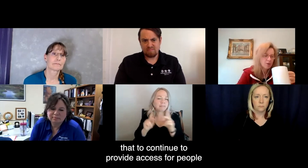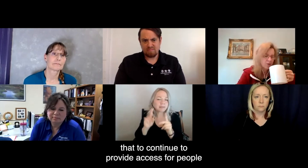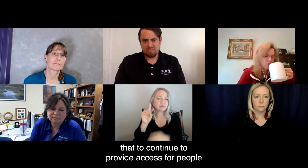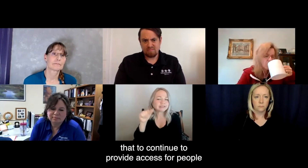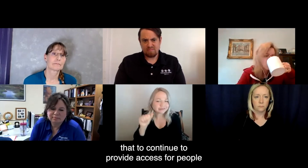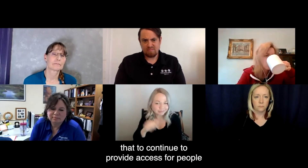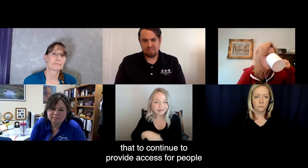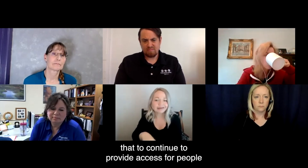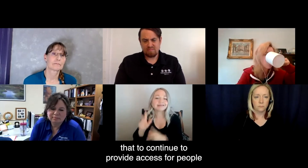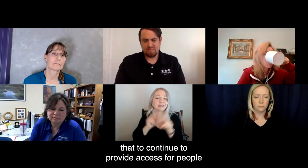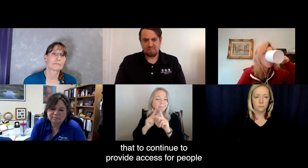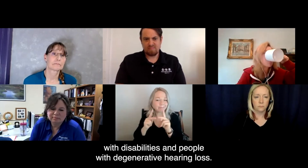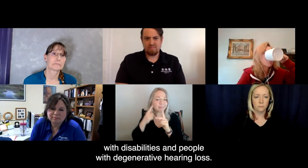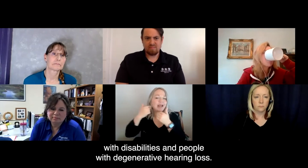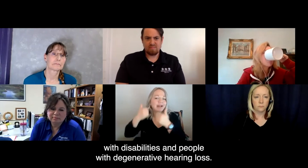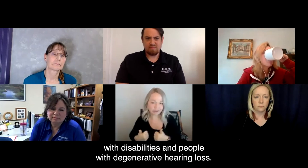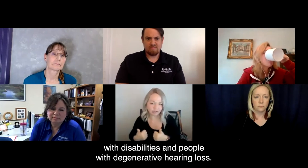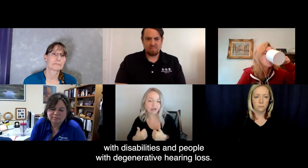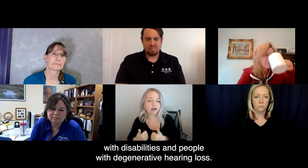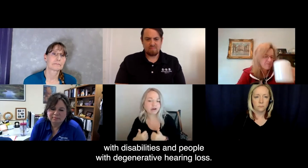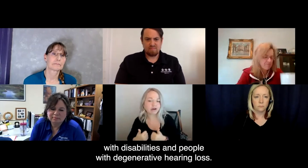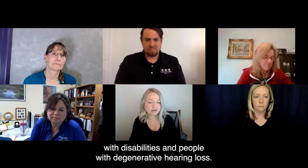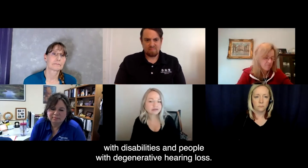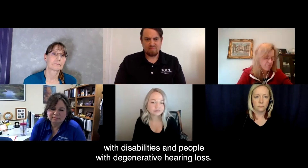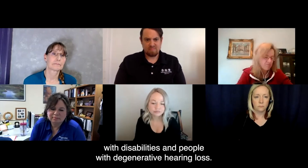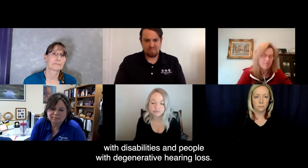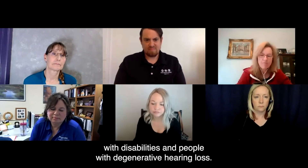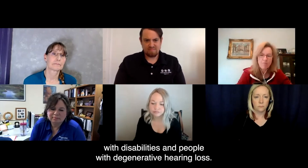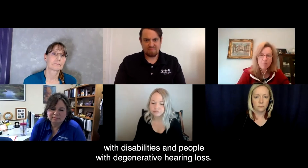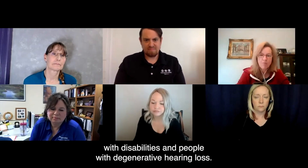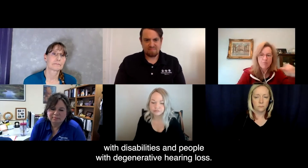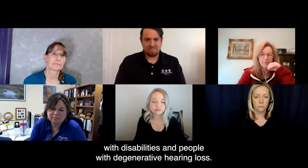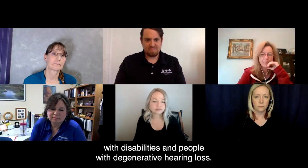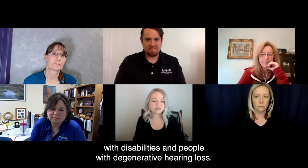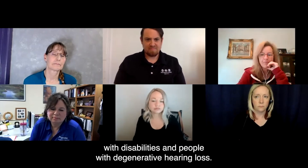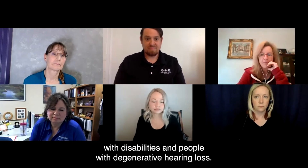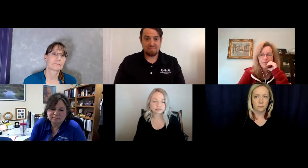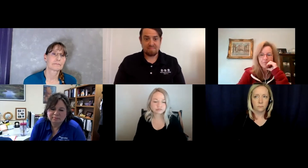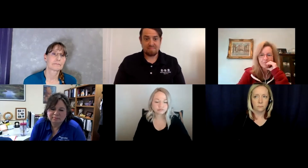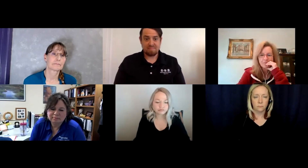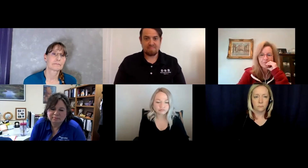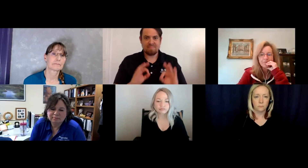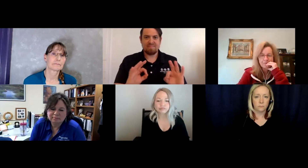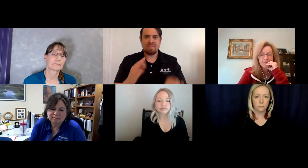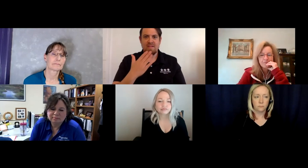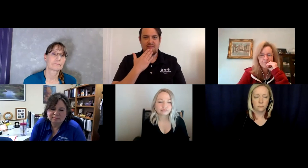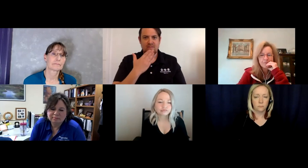to provide access for people with disabilities and people with degenerative hearing loss.